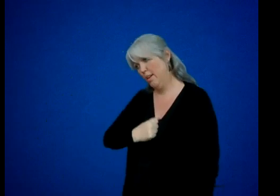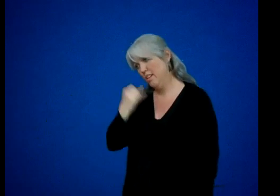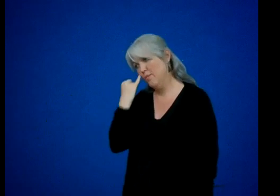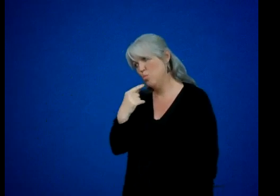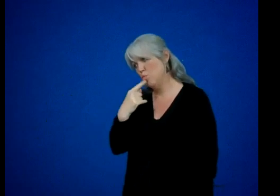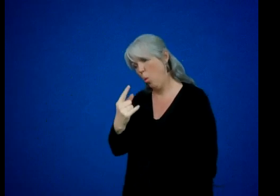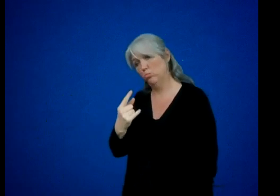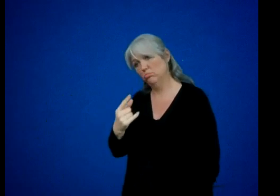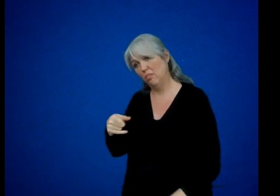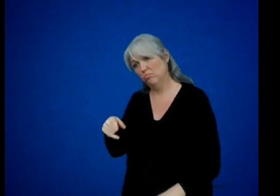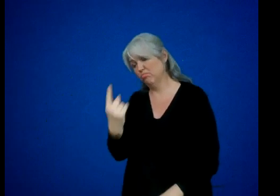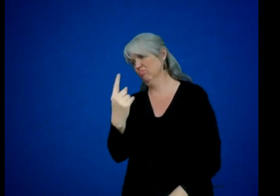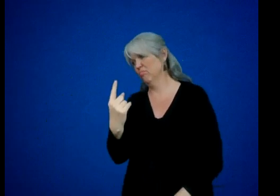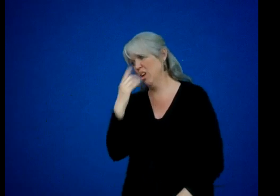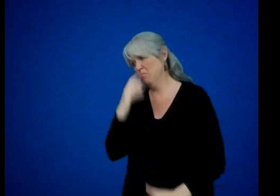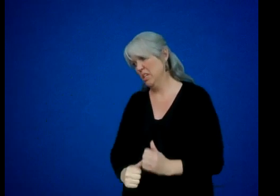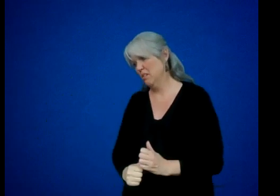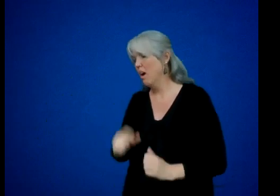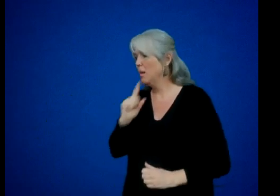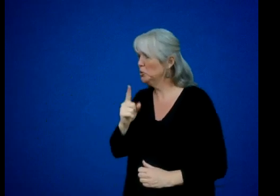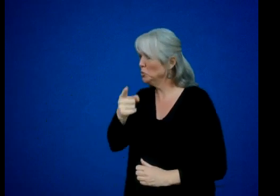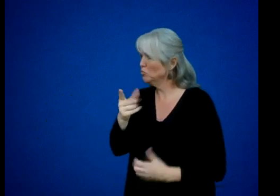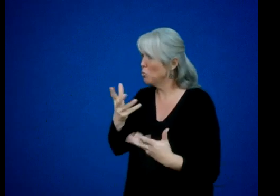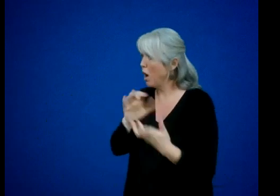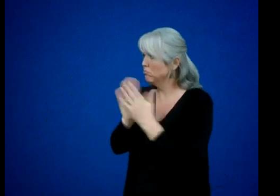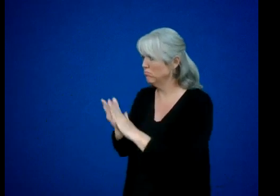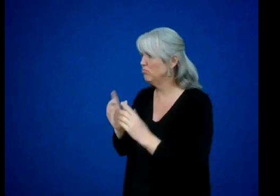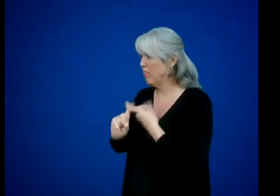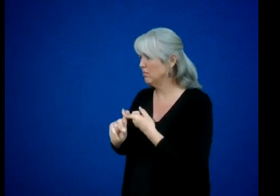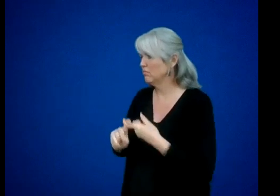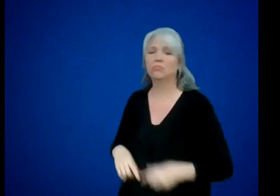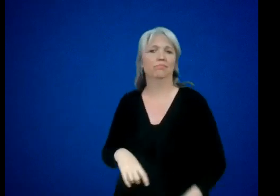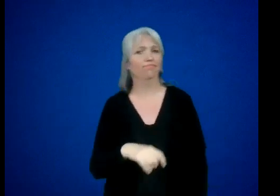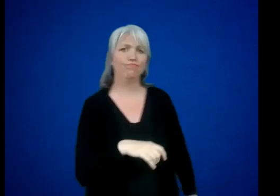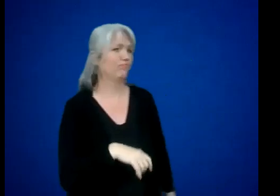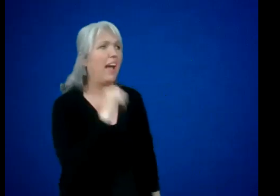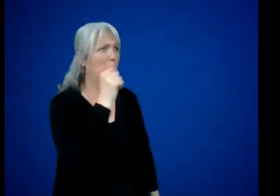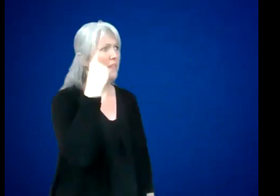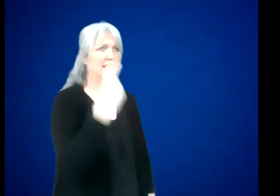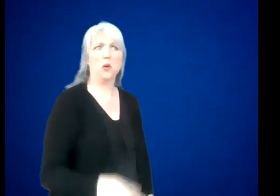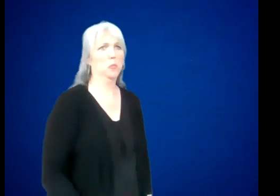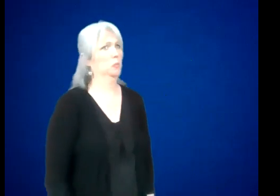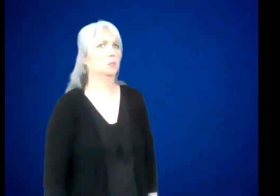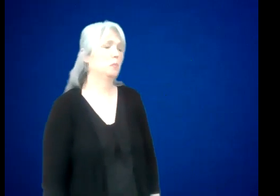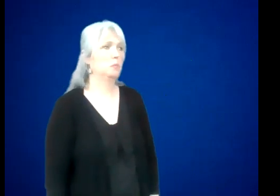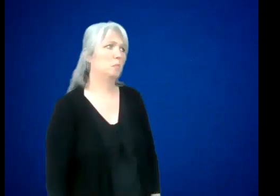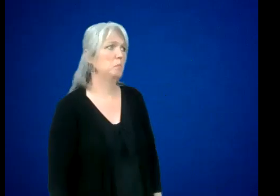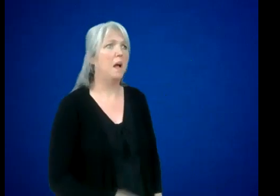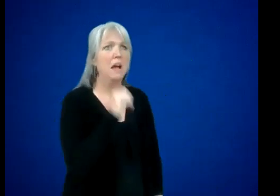hurt his feelings. I'm sure he just wants to be your friend. I don't think so, I told him. I don't think he wants to